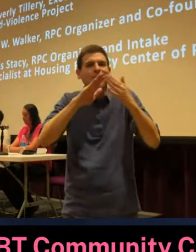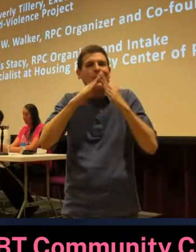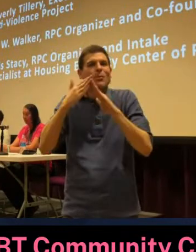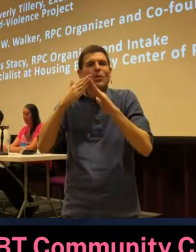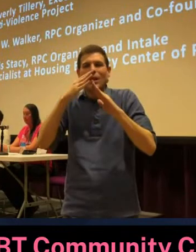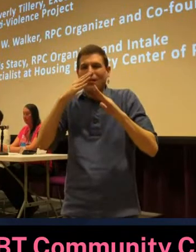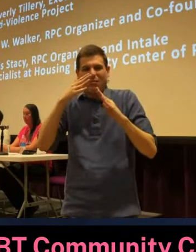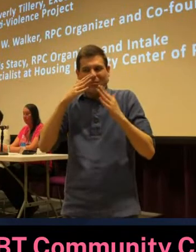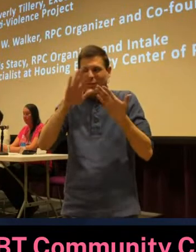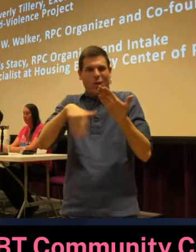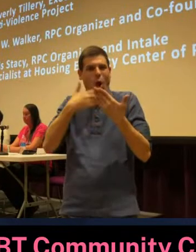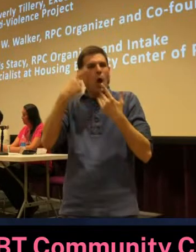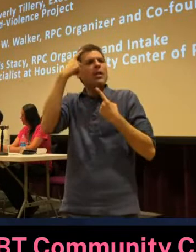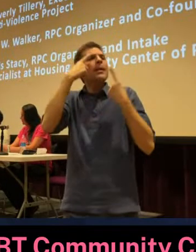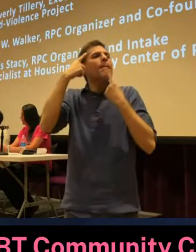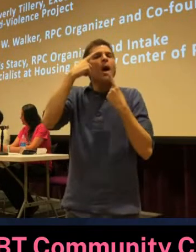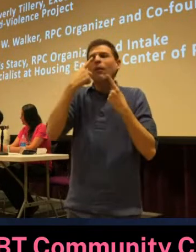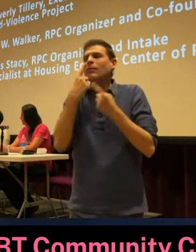about safety